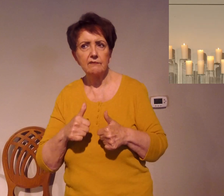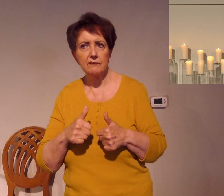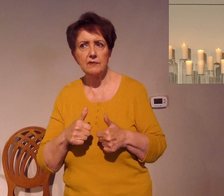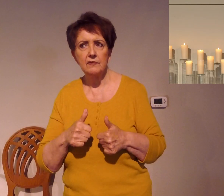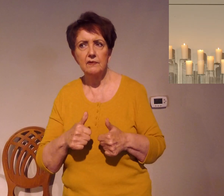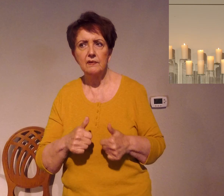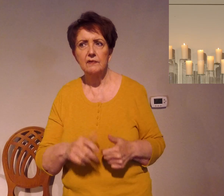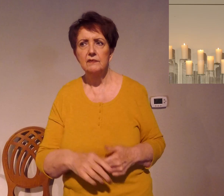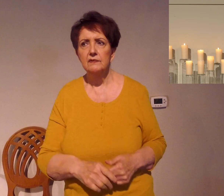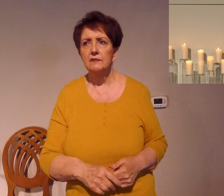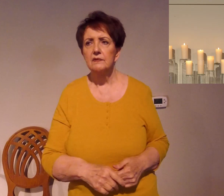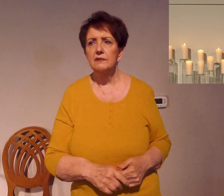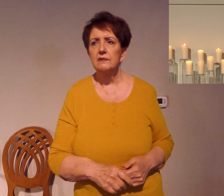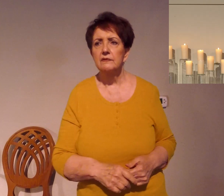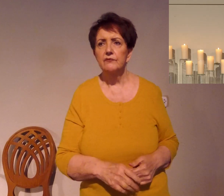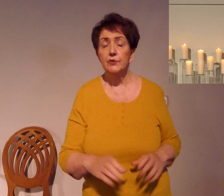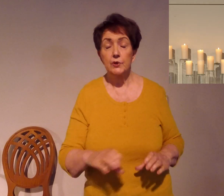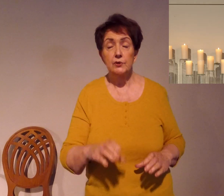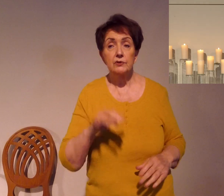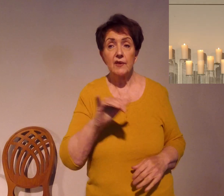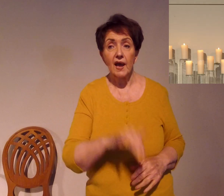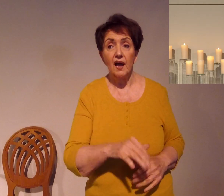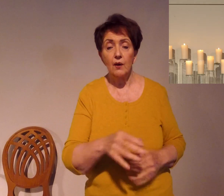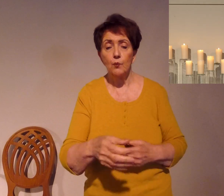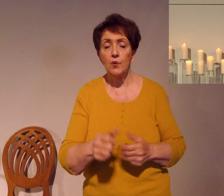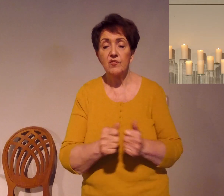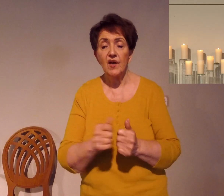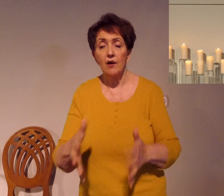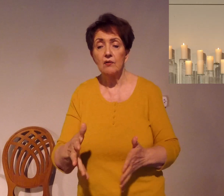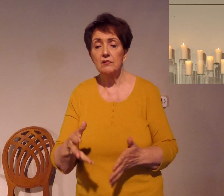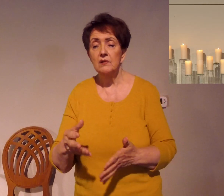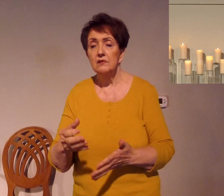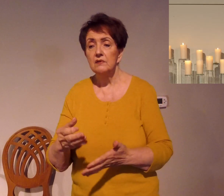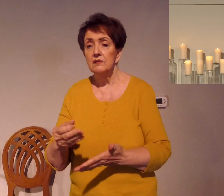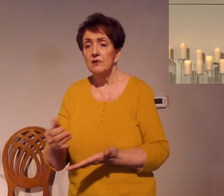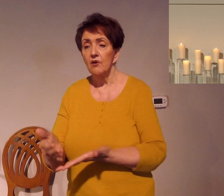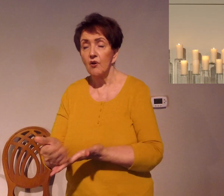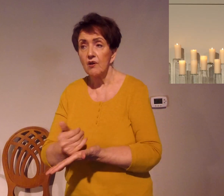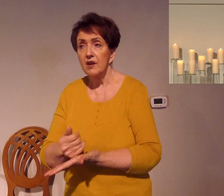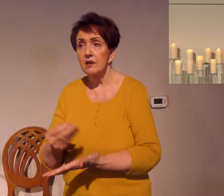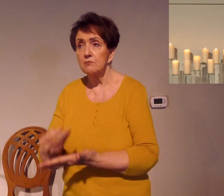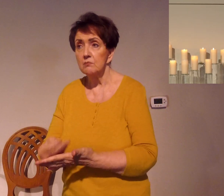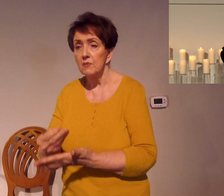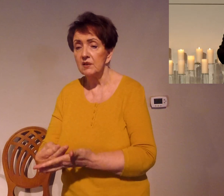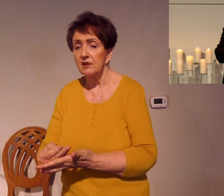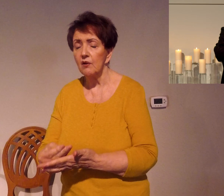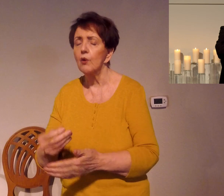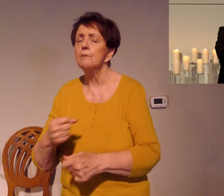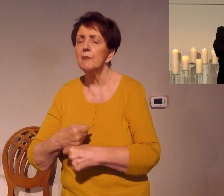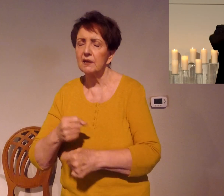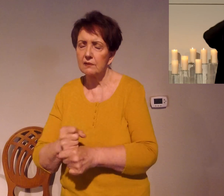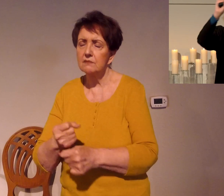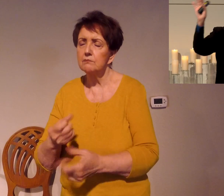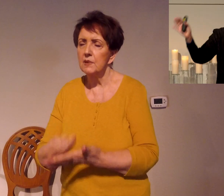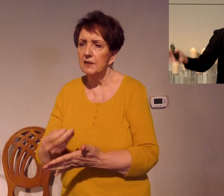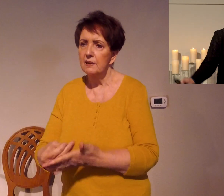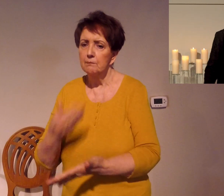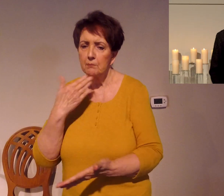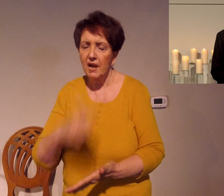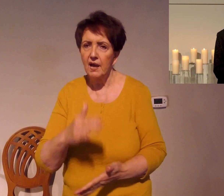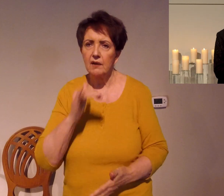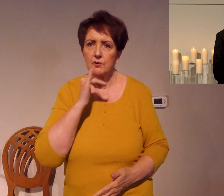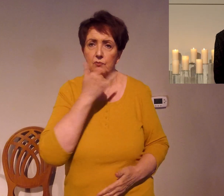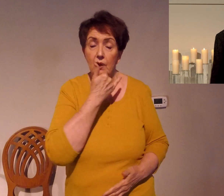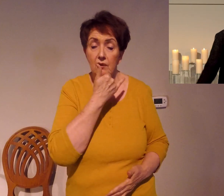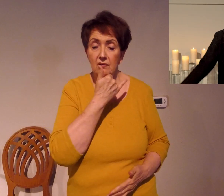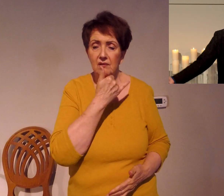live. And if we can do that without making money somehow bad and wrong, then it's just a part of that.